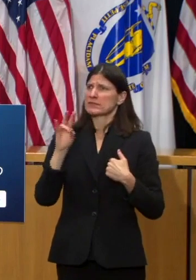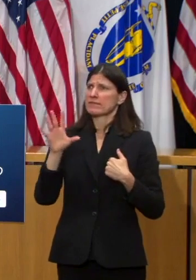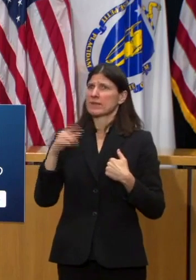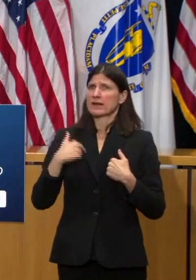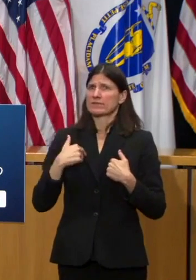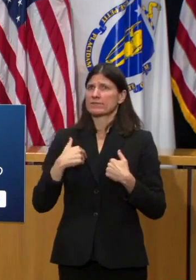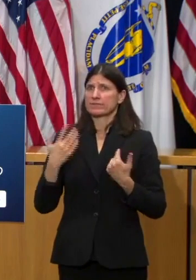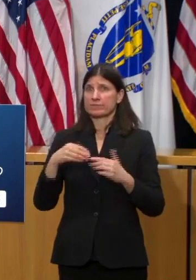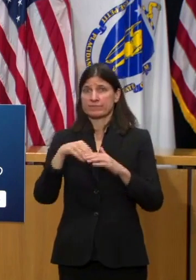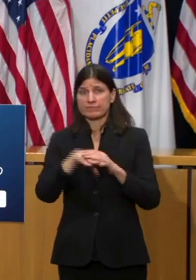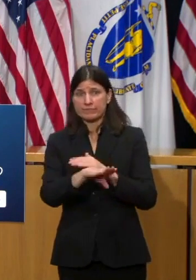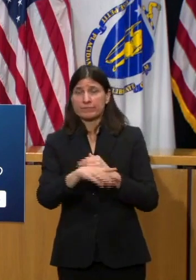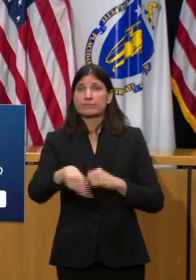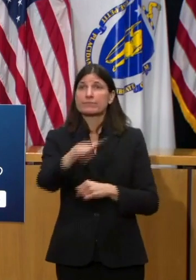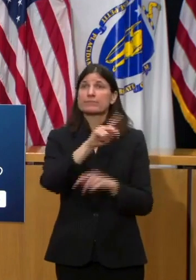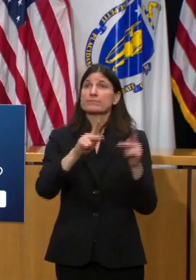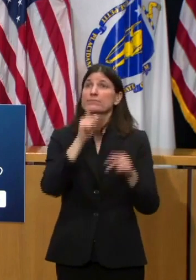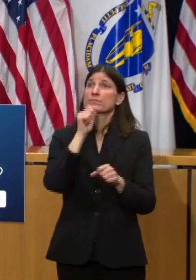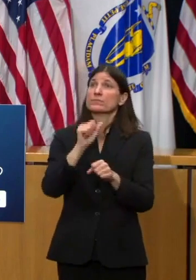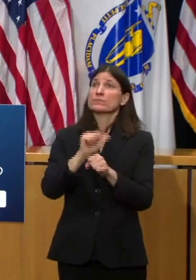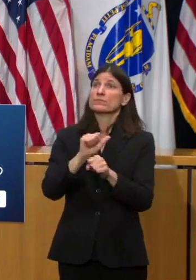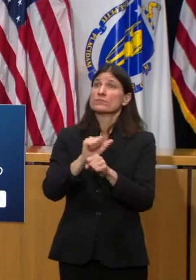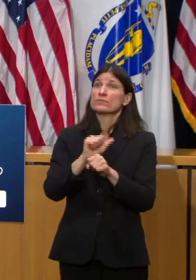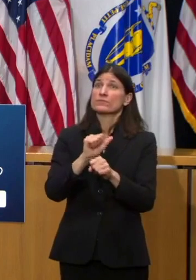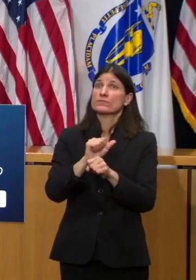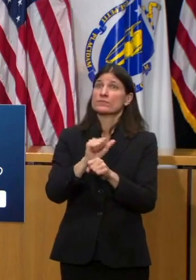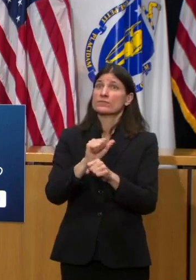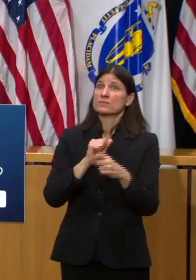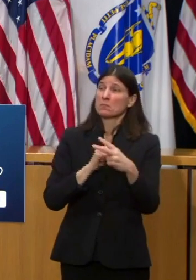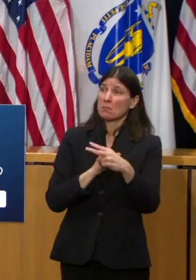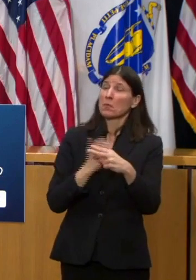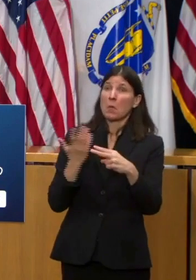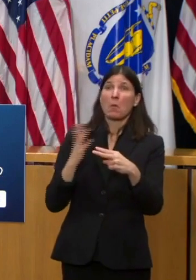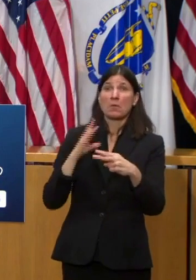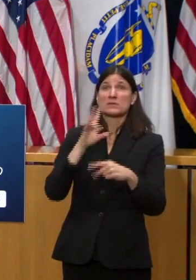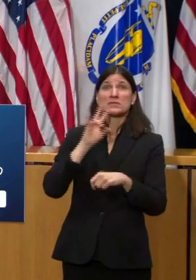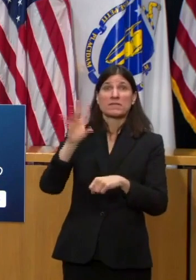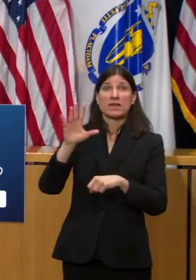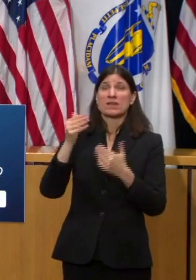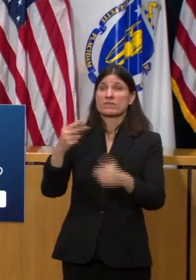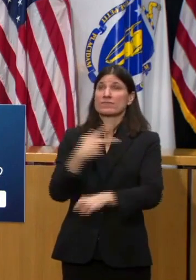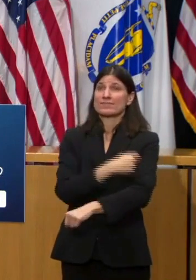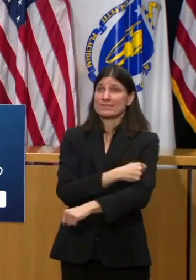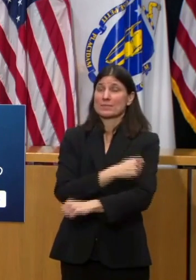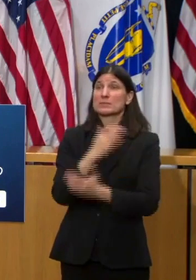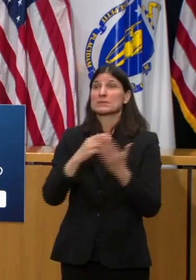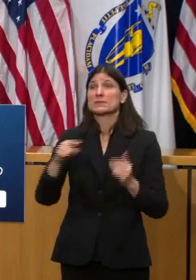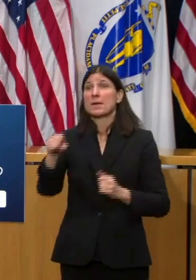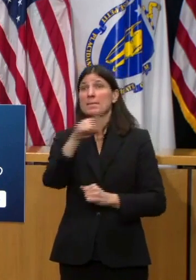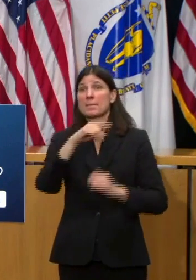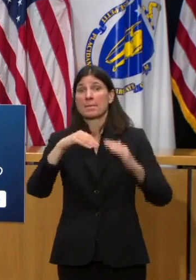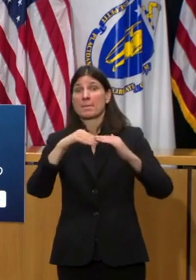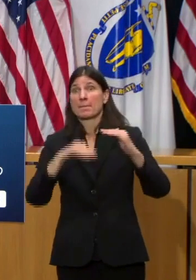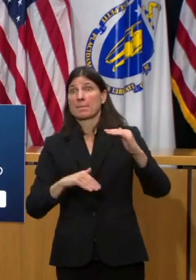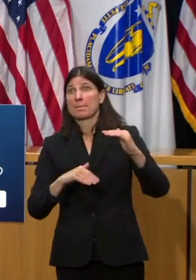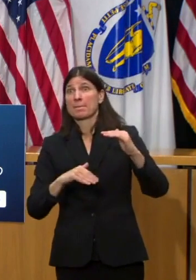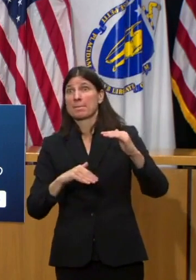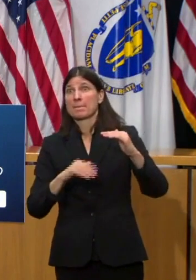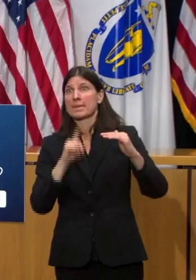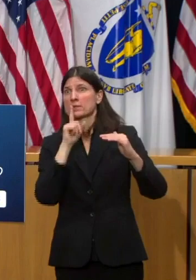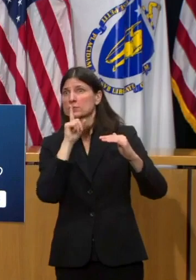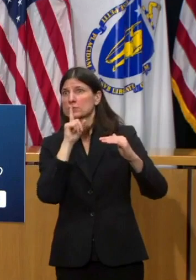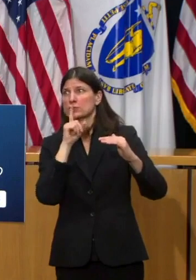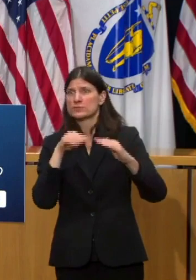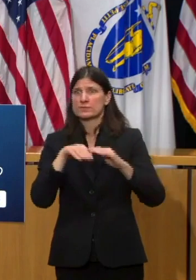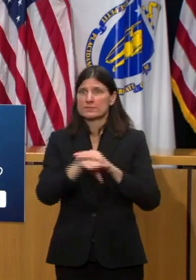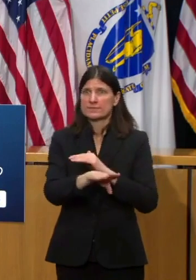And I think people for the most part are anxious to get vaccinated. I also think people, for the most part, have since the beginning of